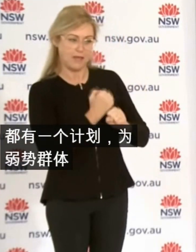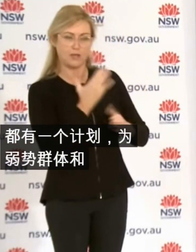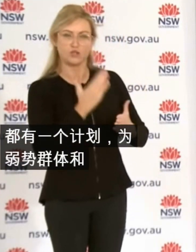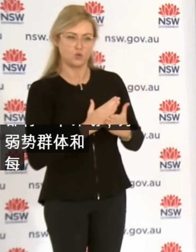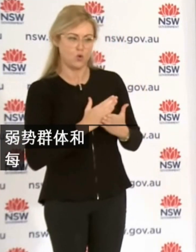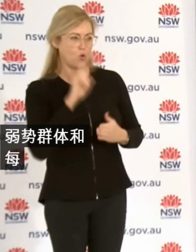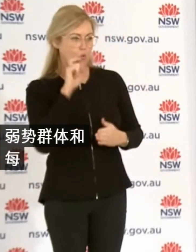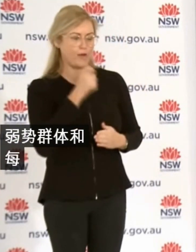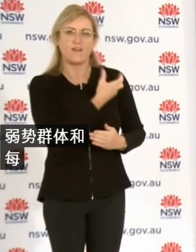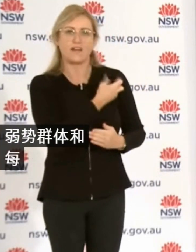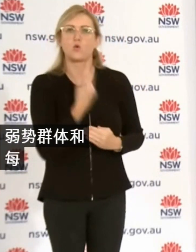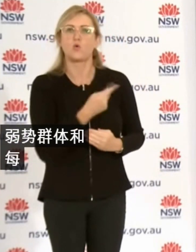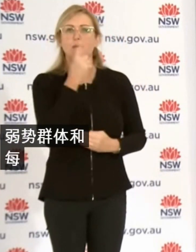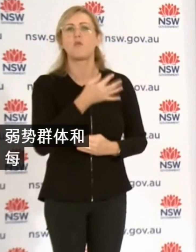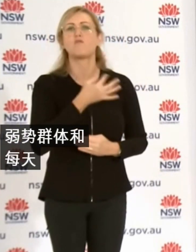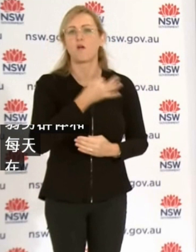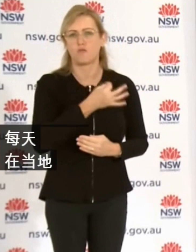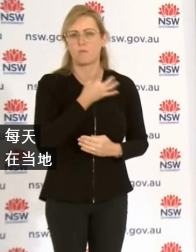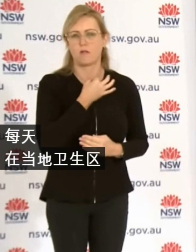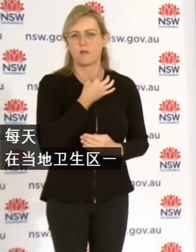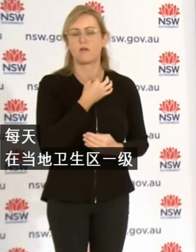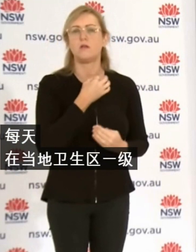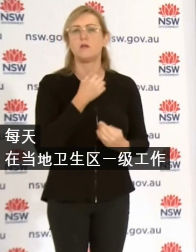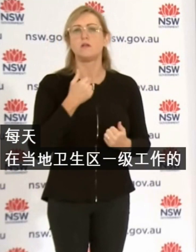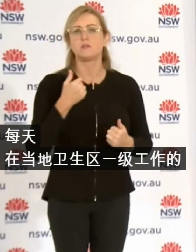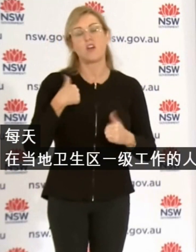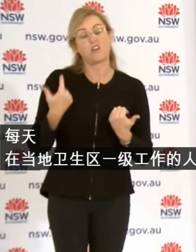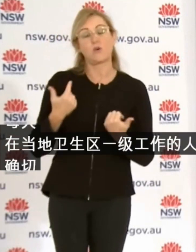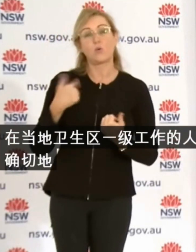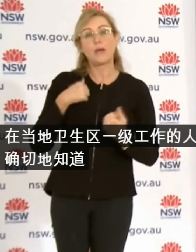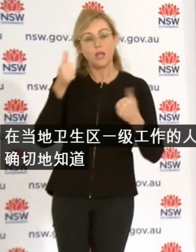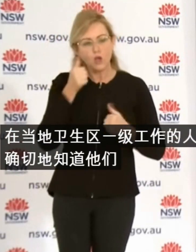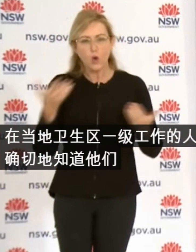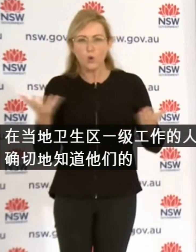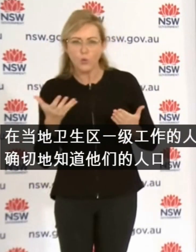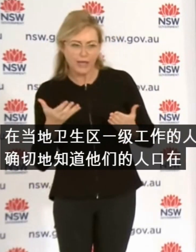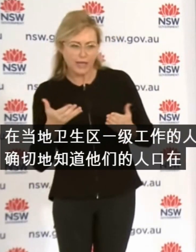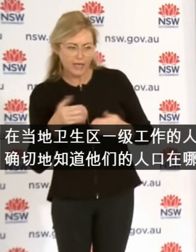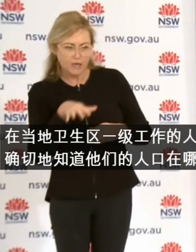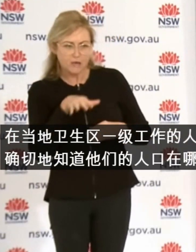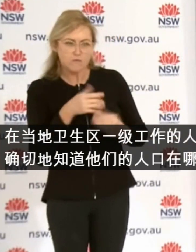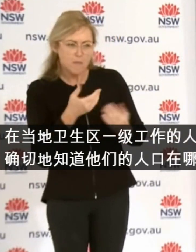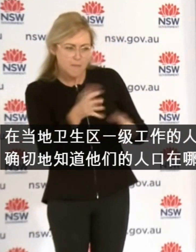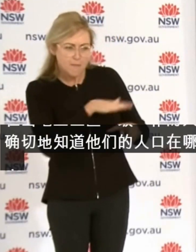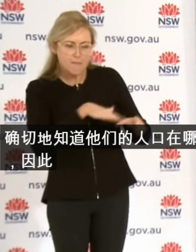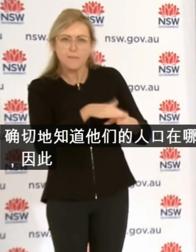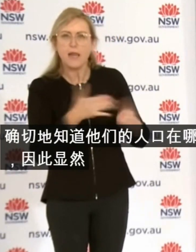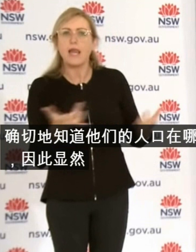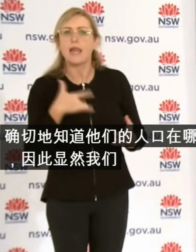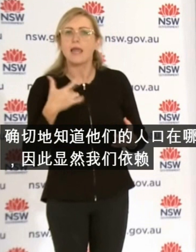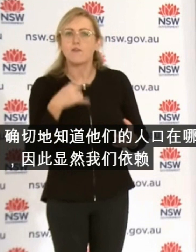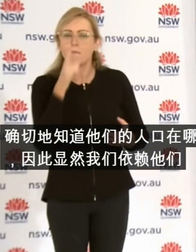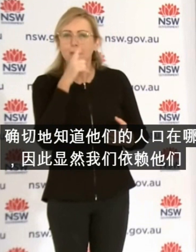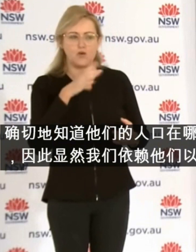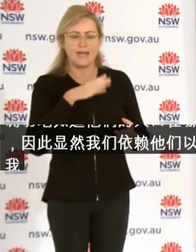the people who work each and every day on the ground at the local health district level know exactly where their populations are, and so